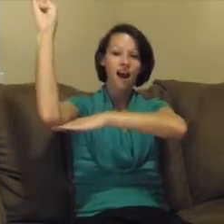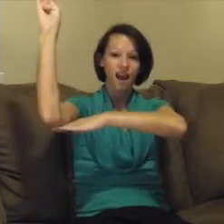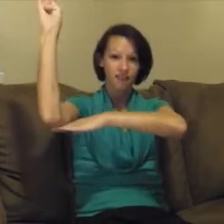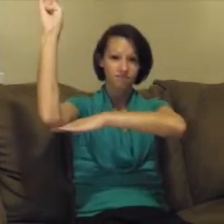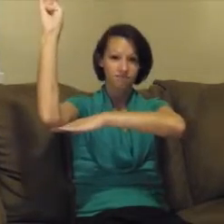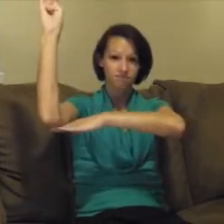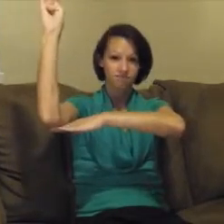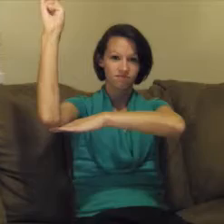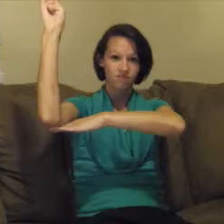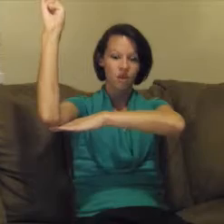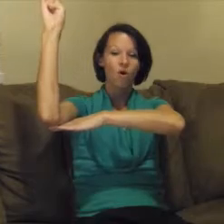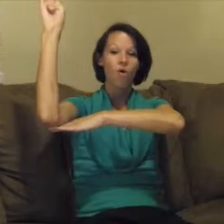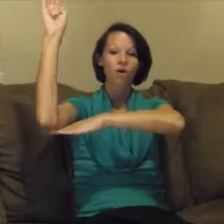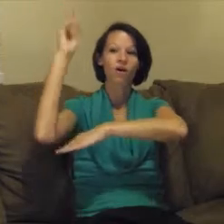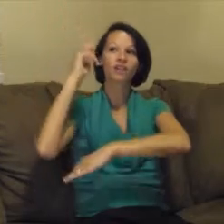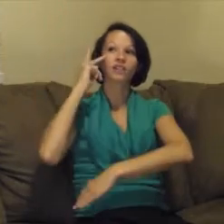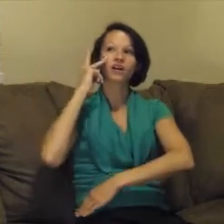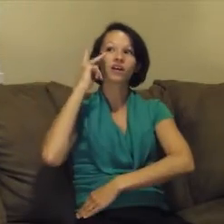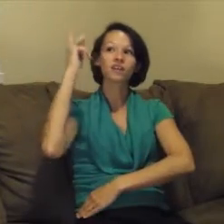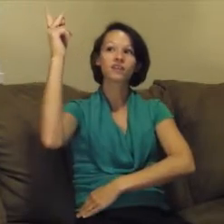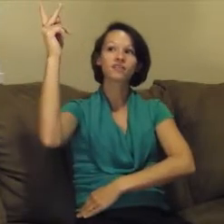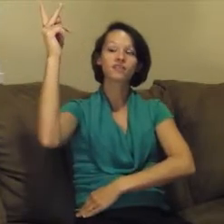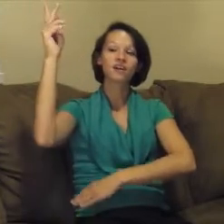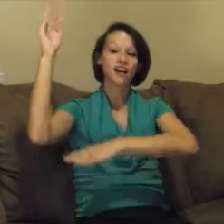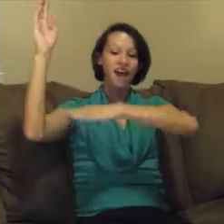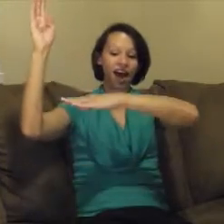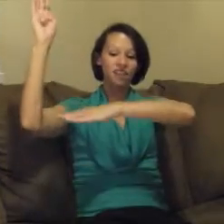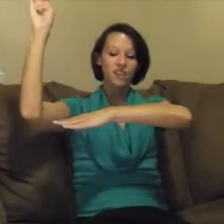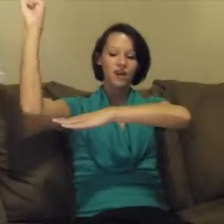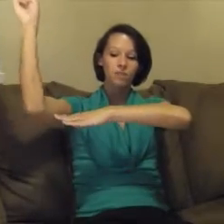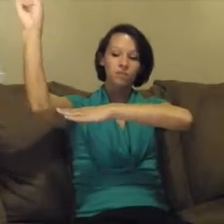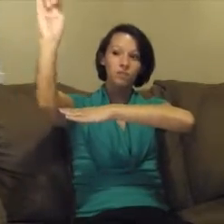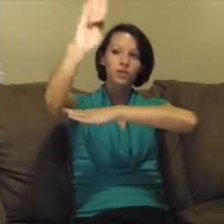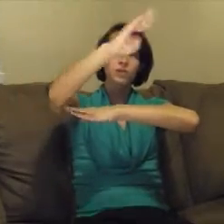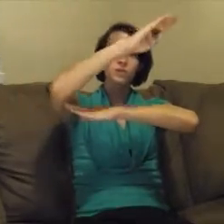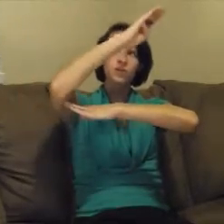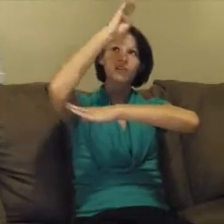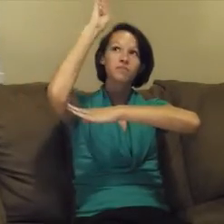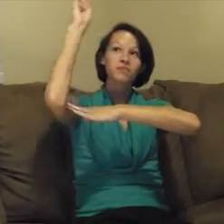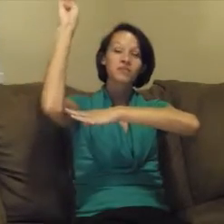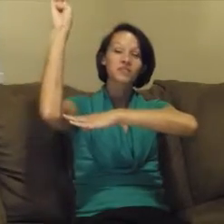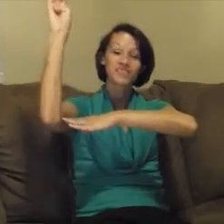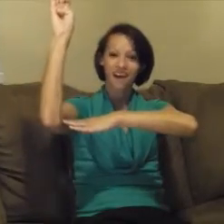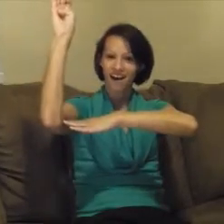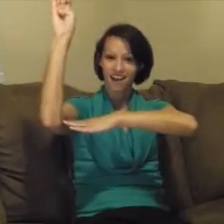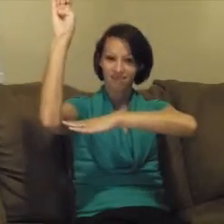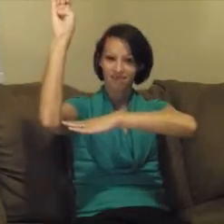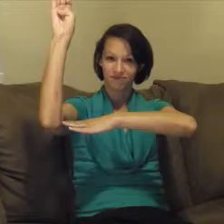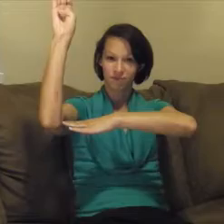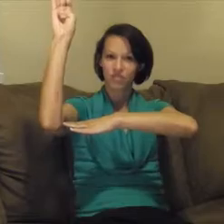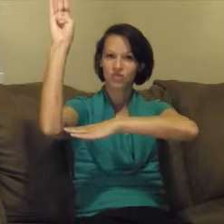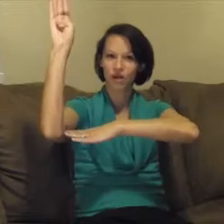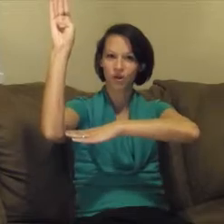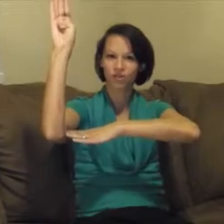sky. Or look at the blue, blue sky. Let's do that whole